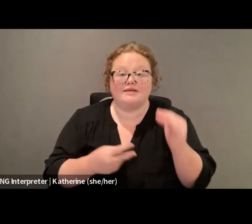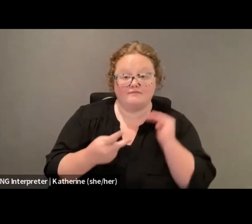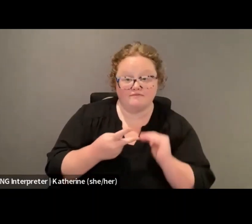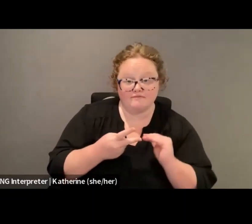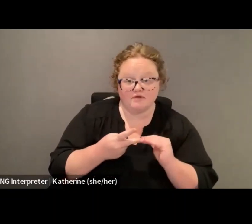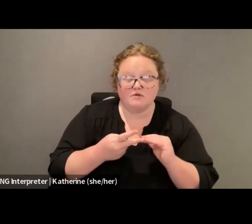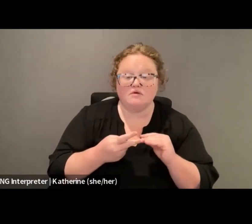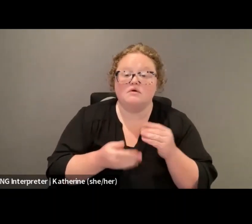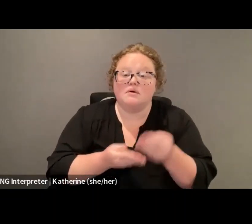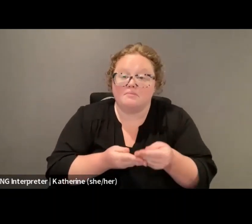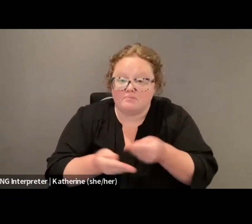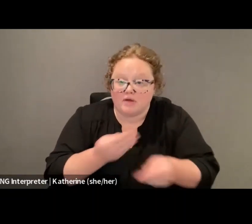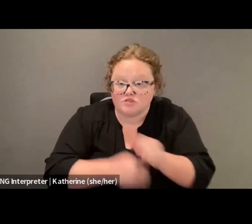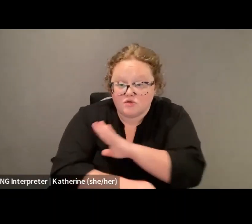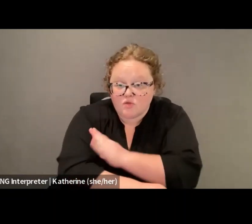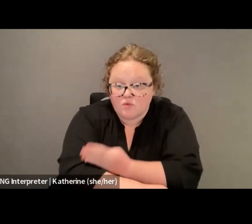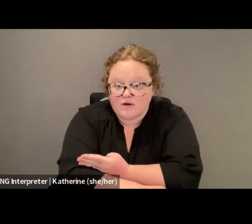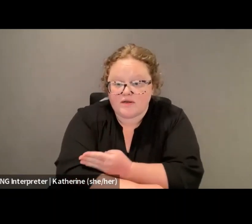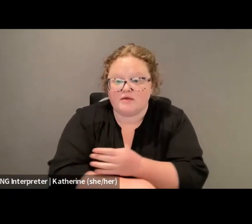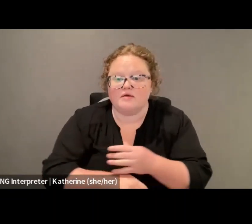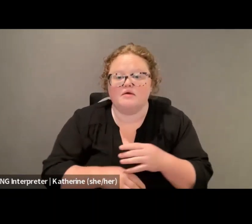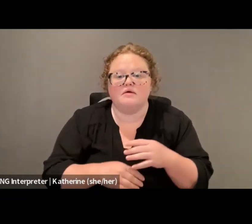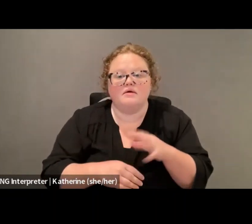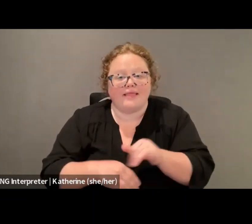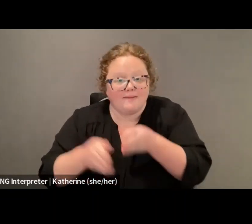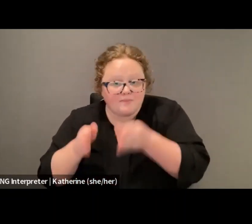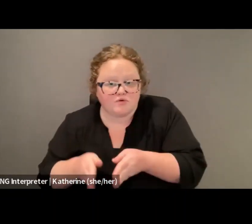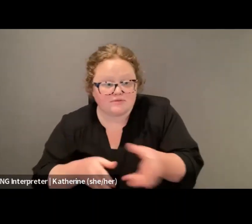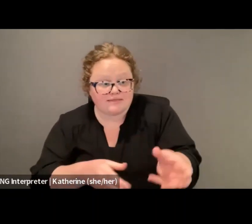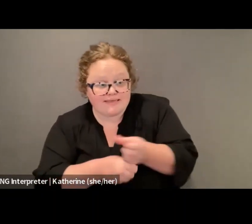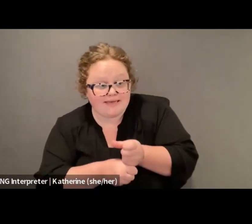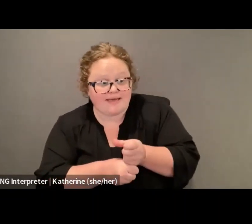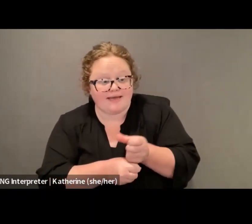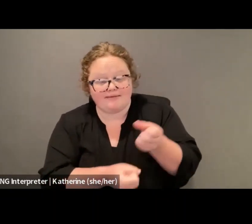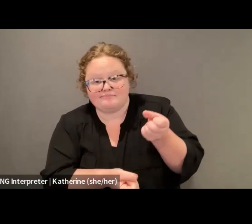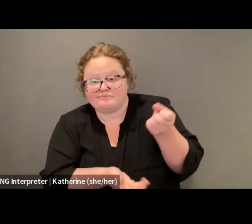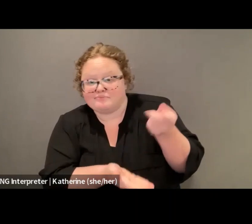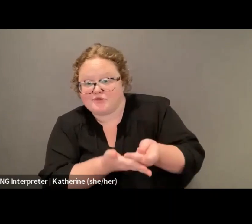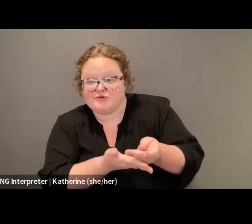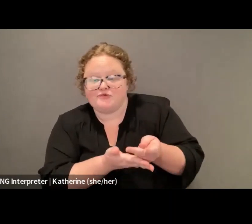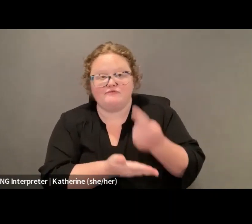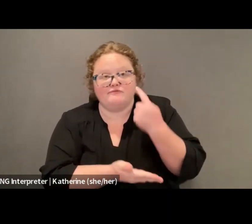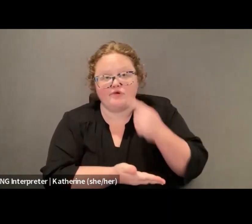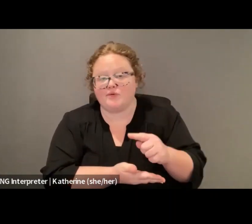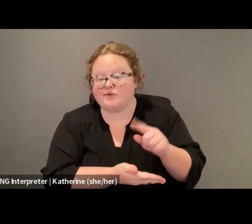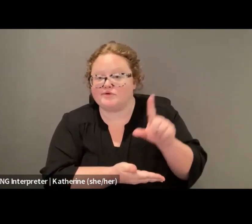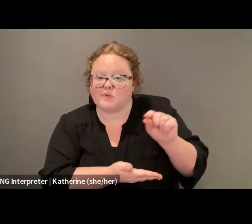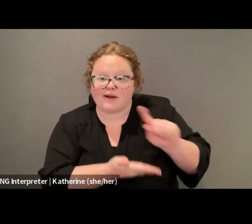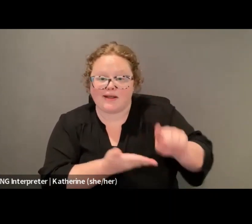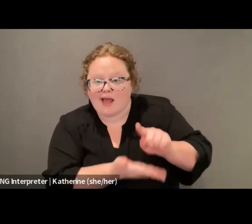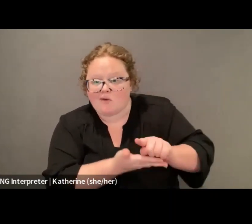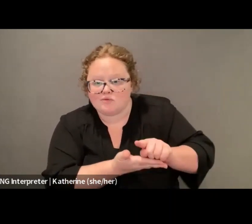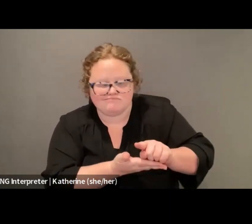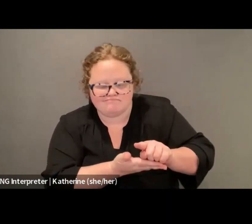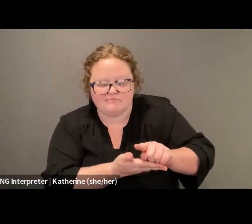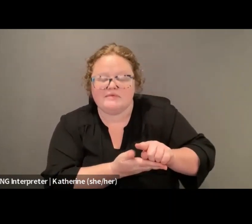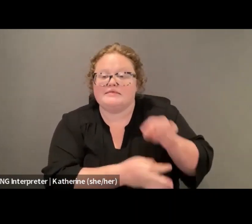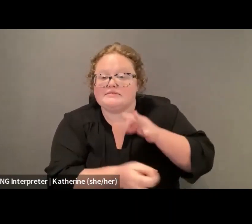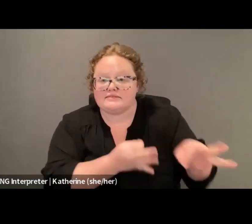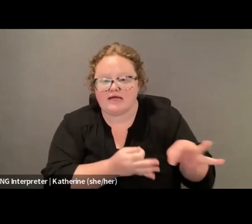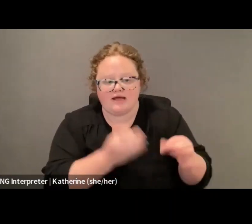participant isn't going to receive that authorization of 20 hours. Instead, they might be told, okay, you have a certain amount of money